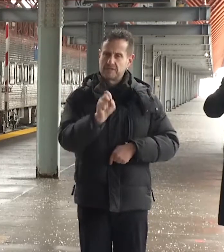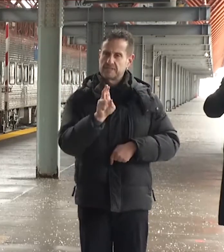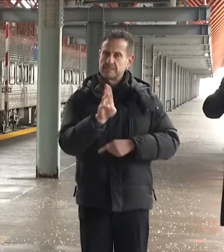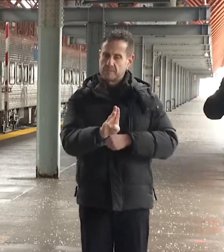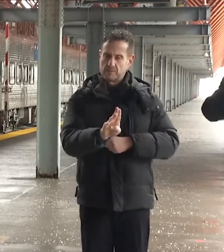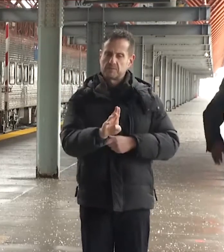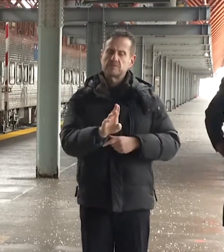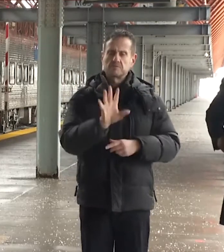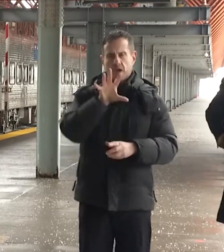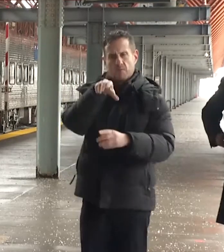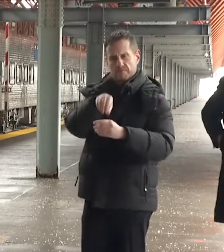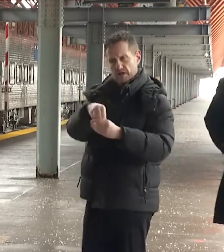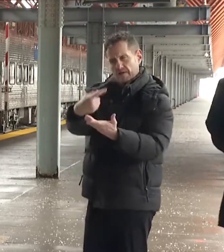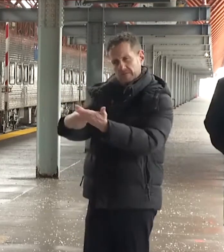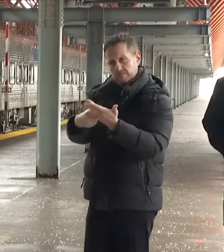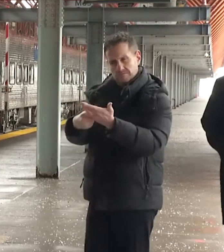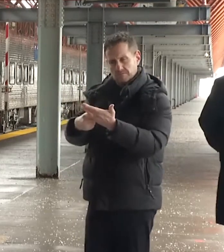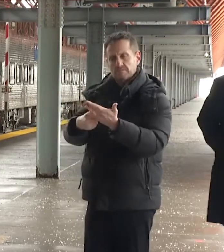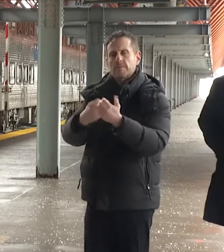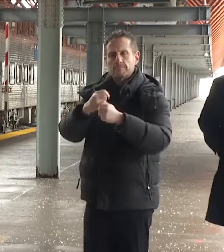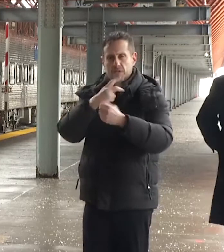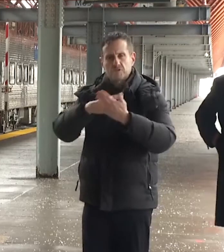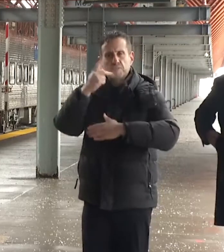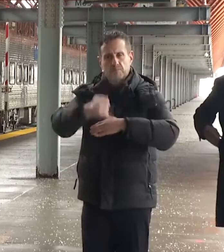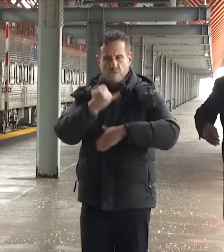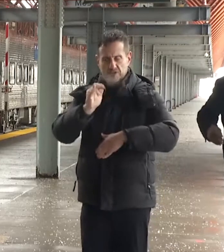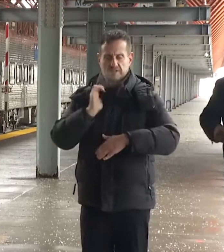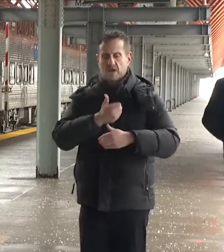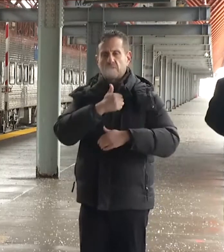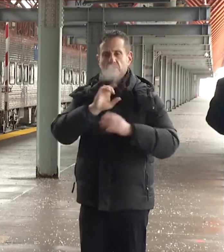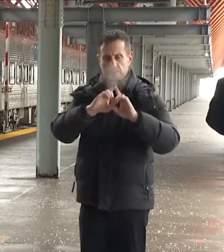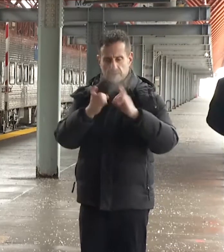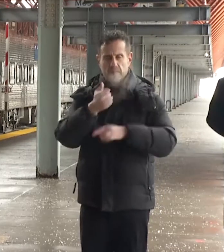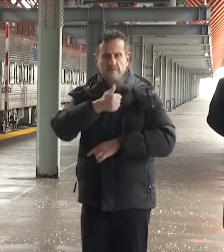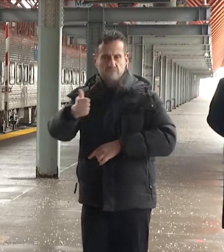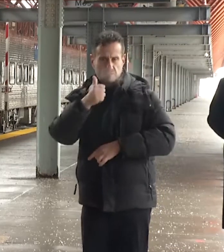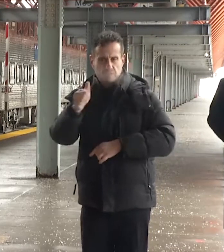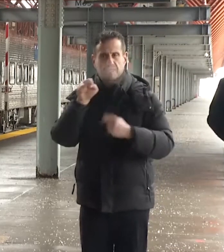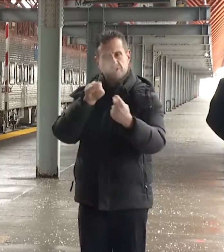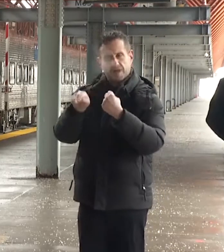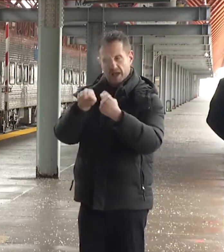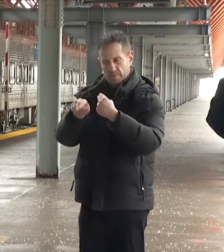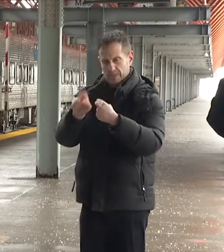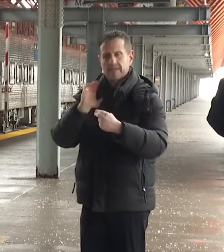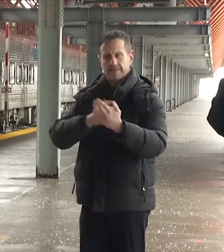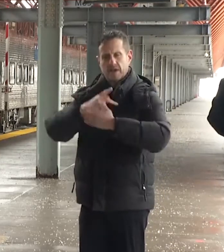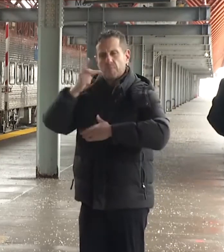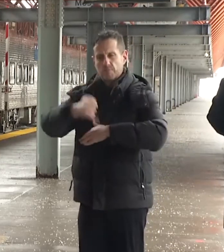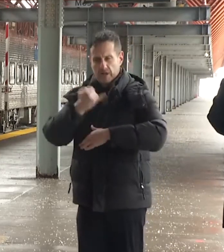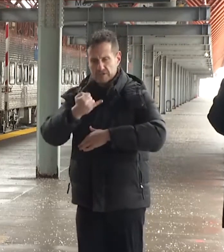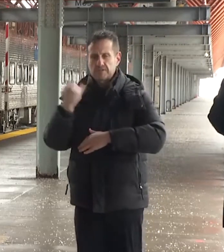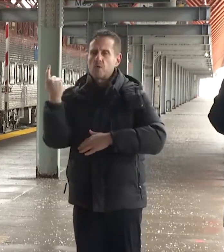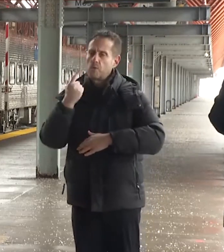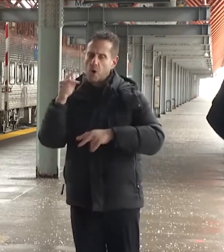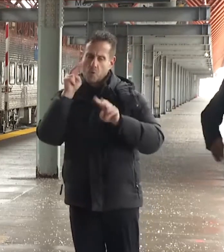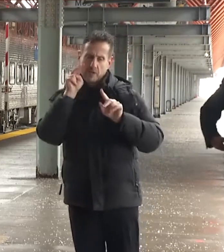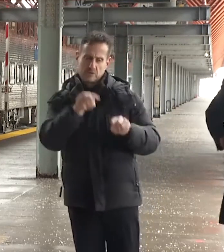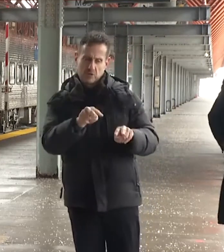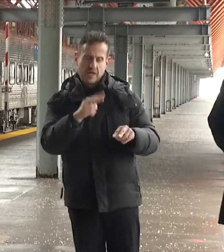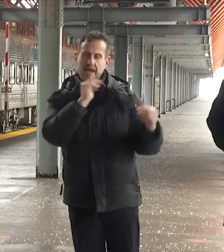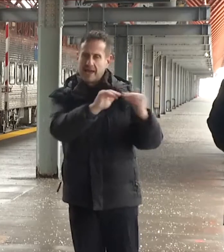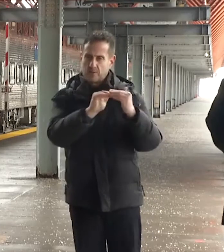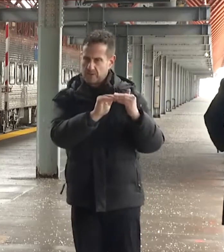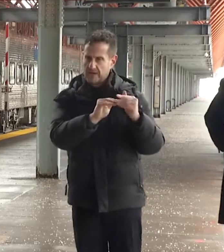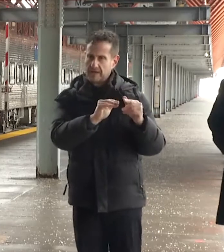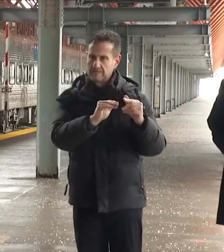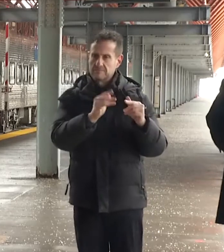table to ensure projects led by the Department of Transportation and Highways are always viewed through the equity lens, and